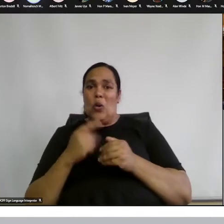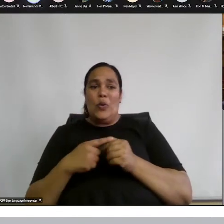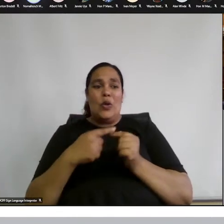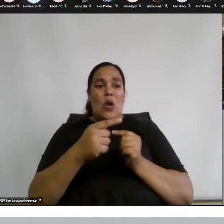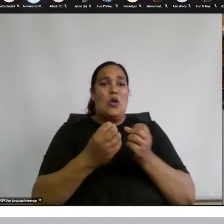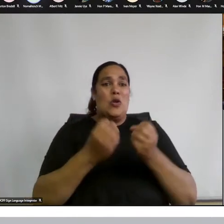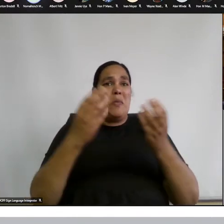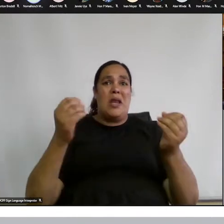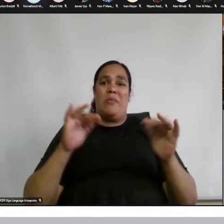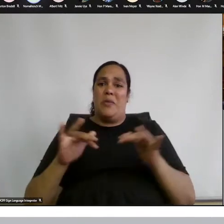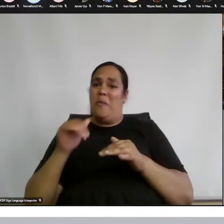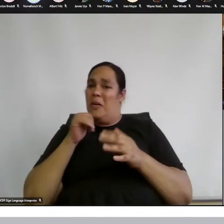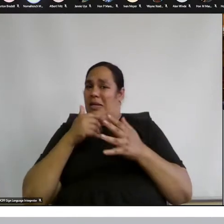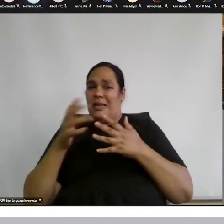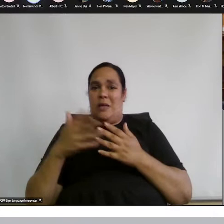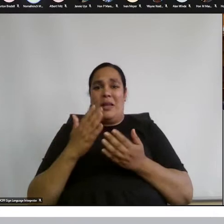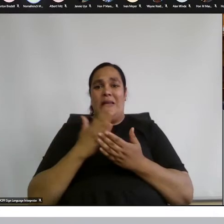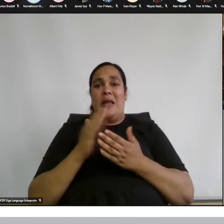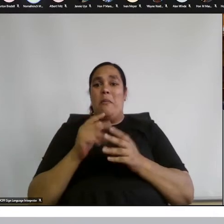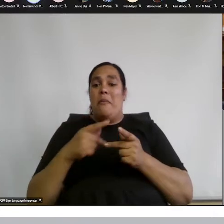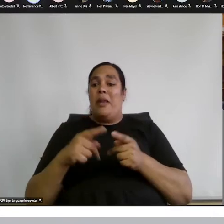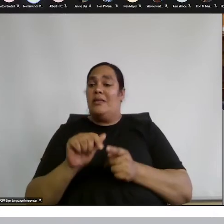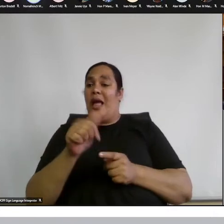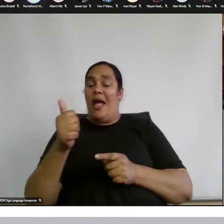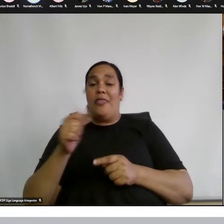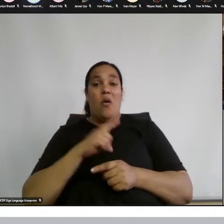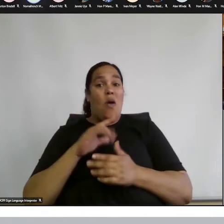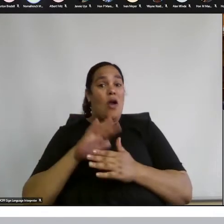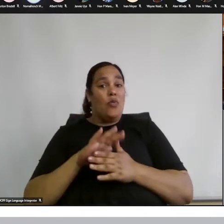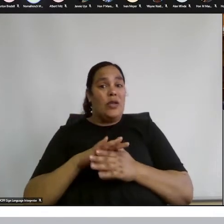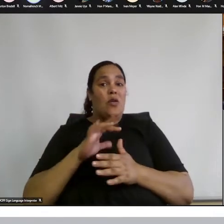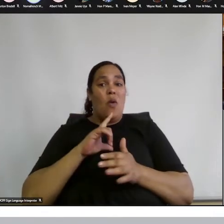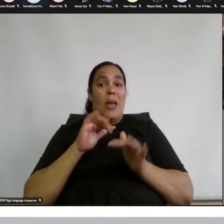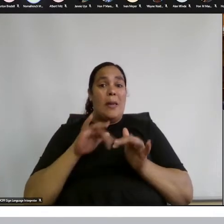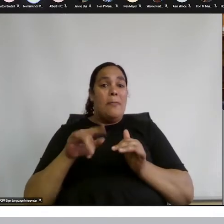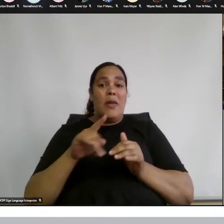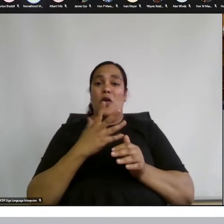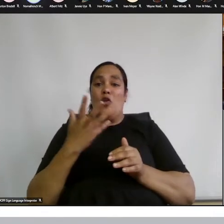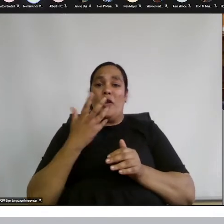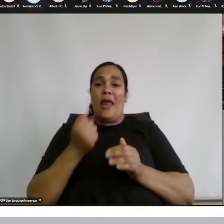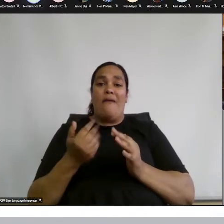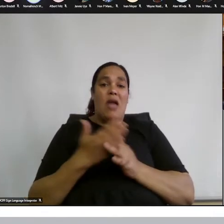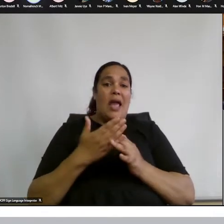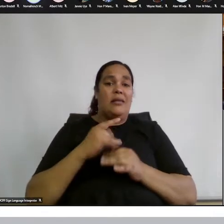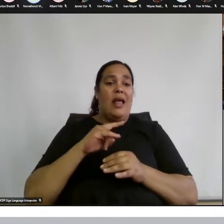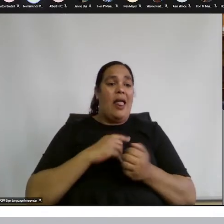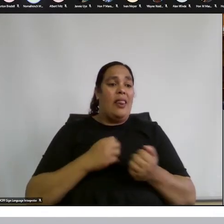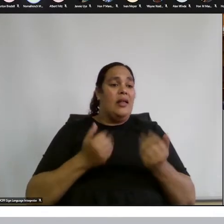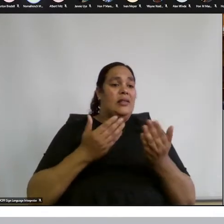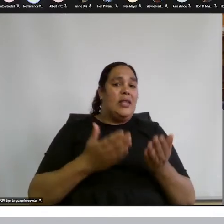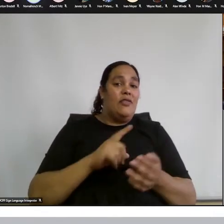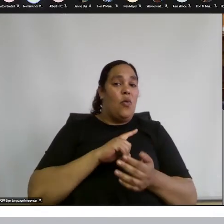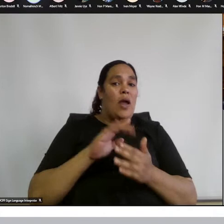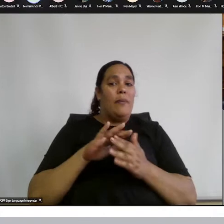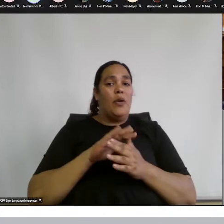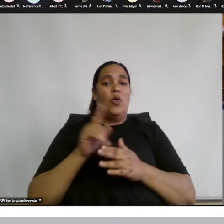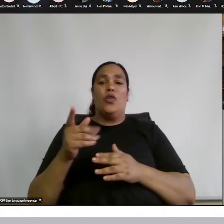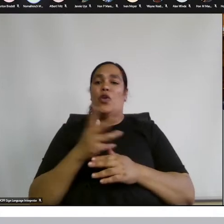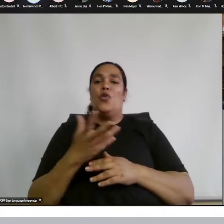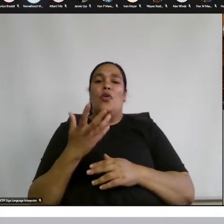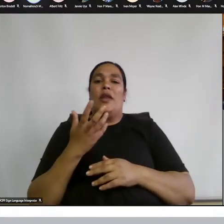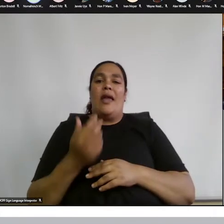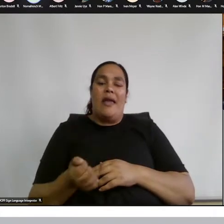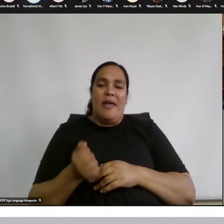people, irrespective that in some other places, the reason that people don't have access to the health services is because that they don't